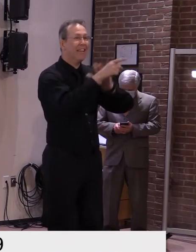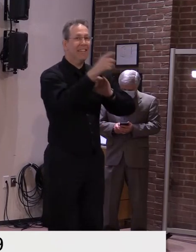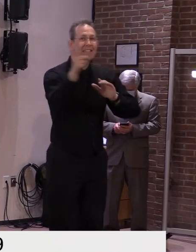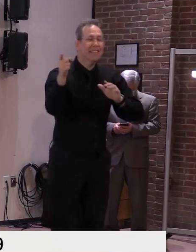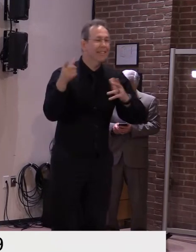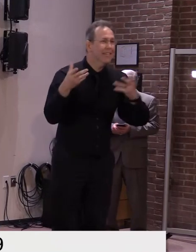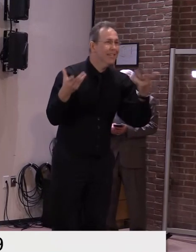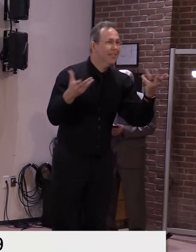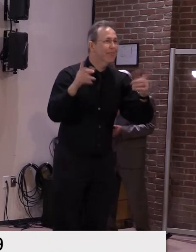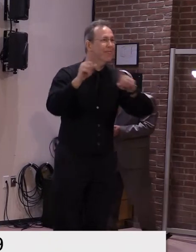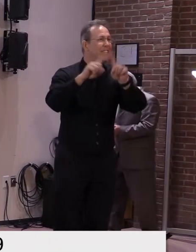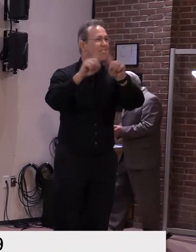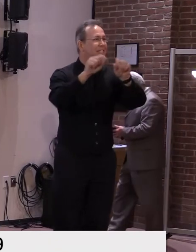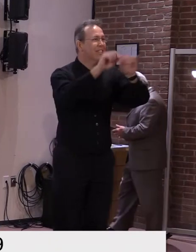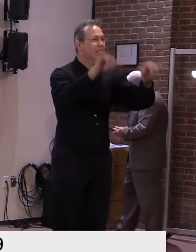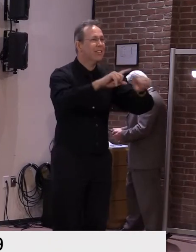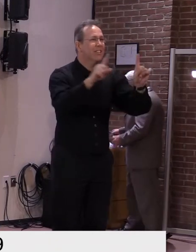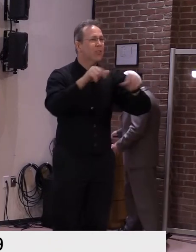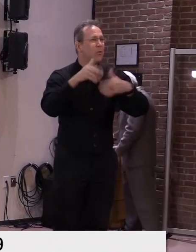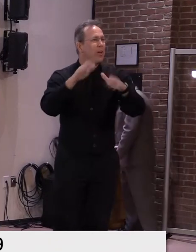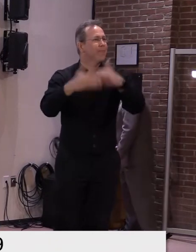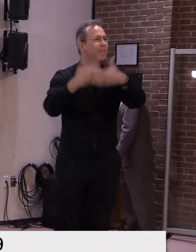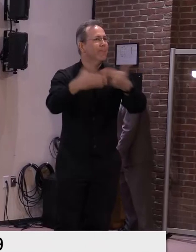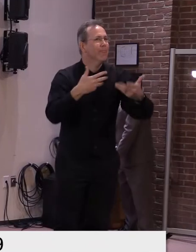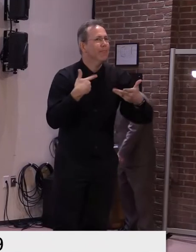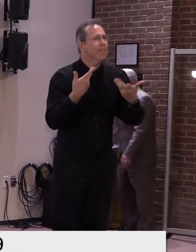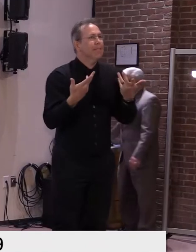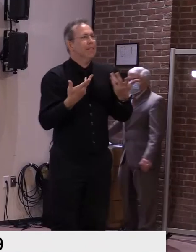all of a sudden we receive more